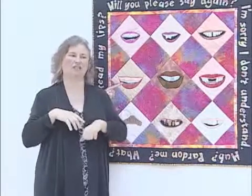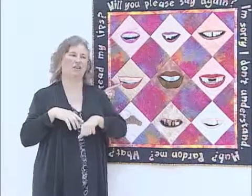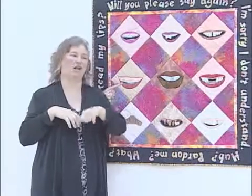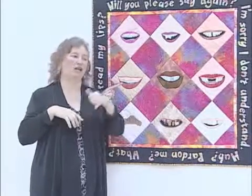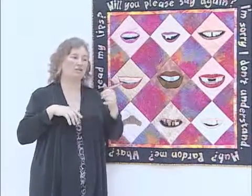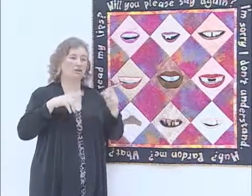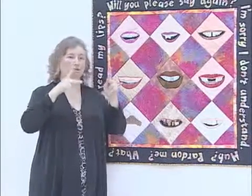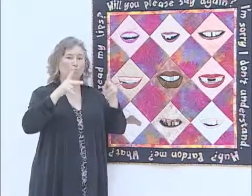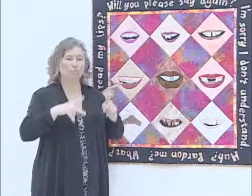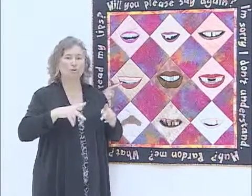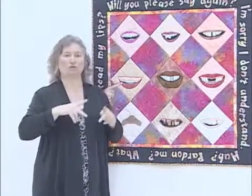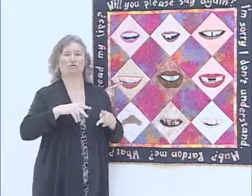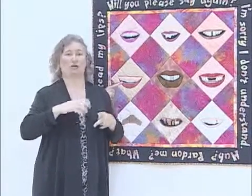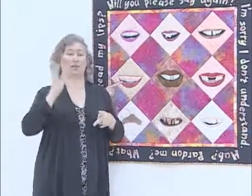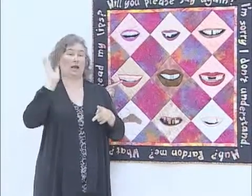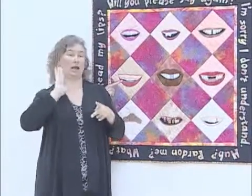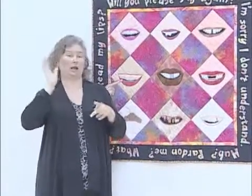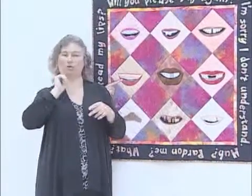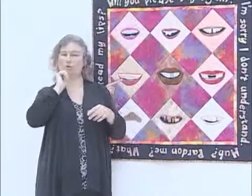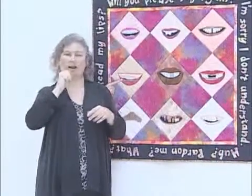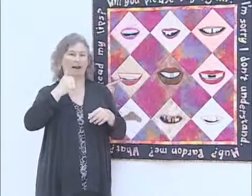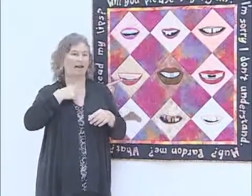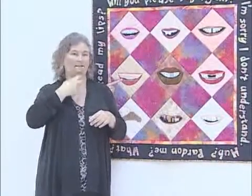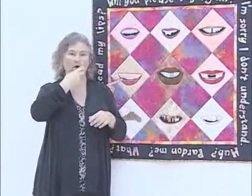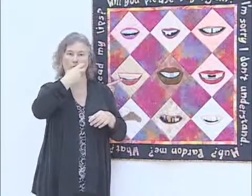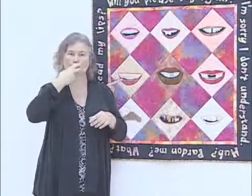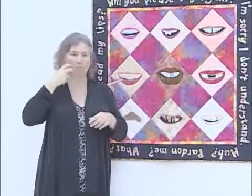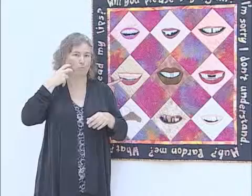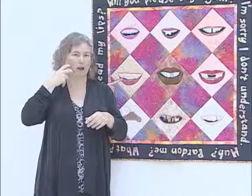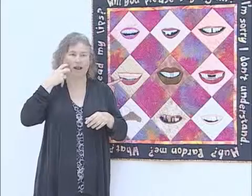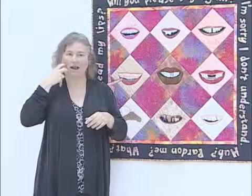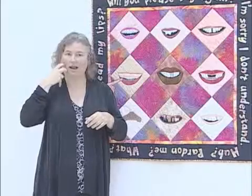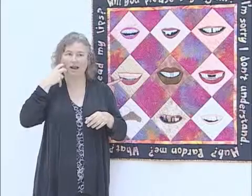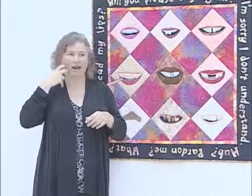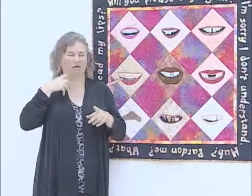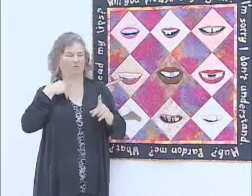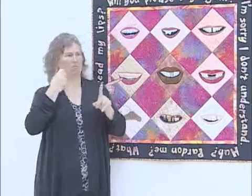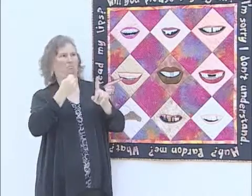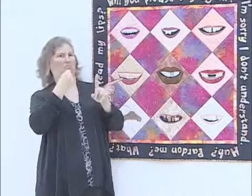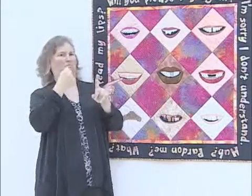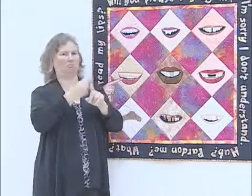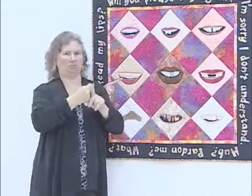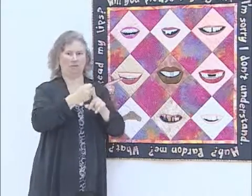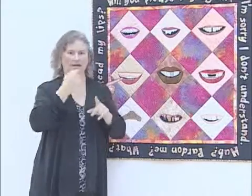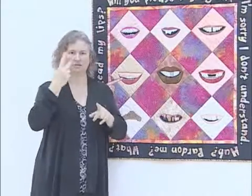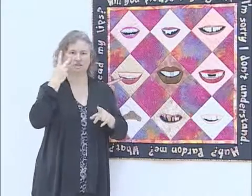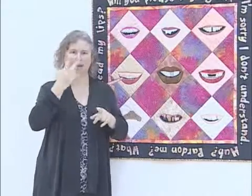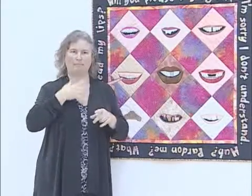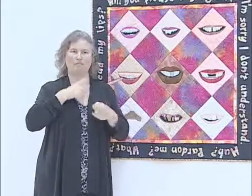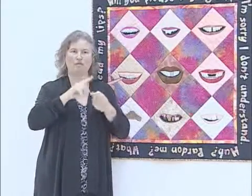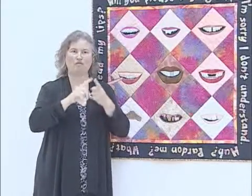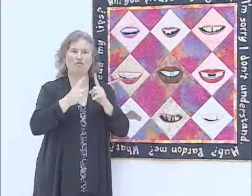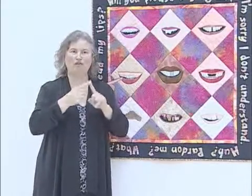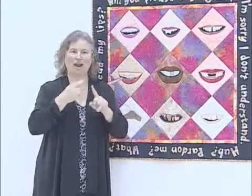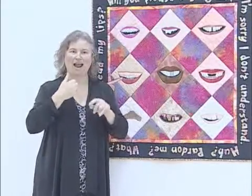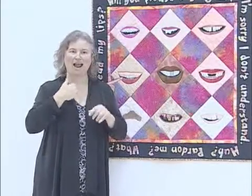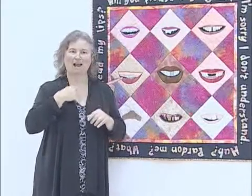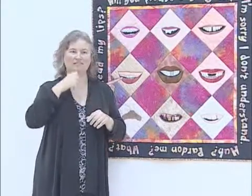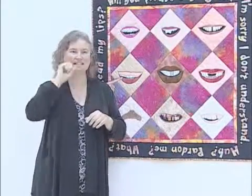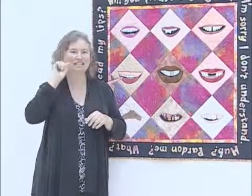horrible, and I couldn't understand him. I had a friend who had gotten braces, and I hadn't seen her in a very long time,